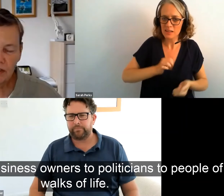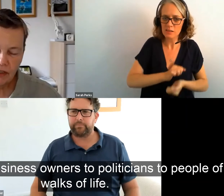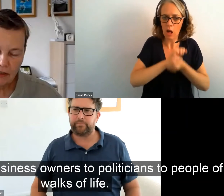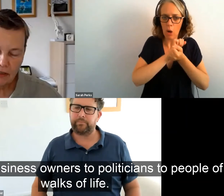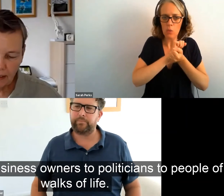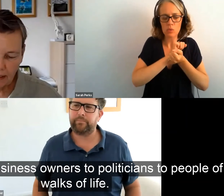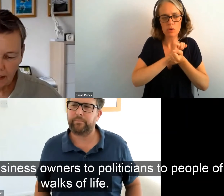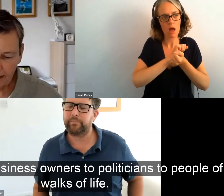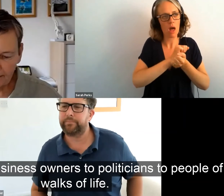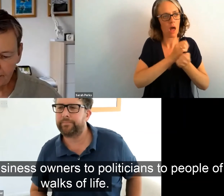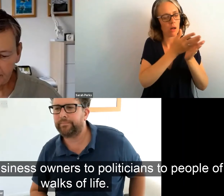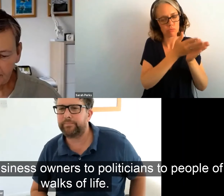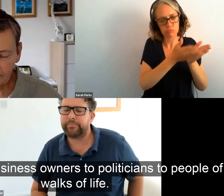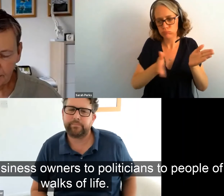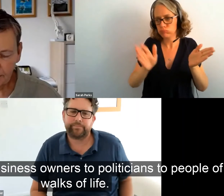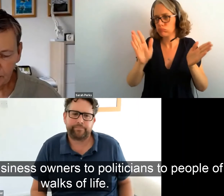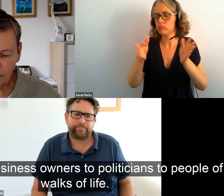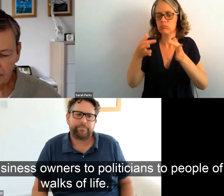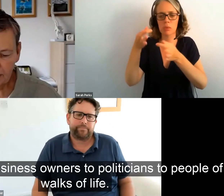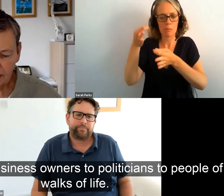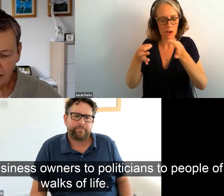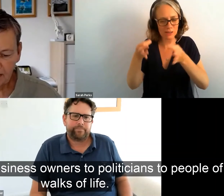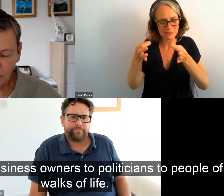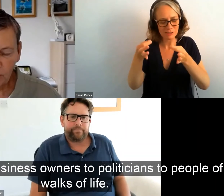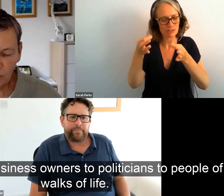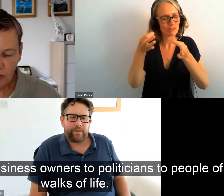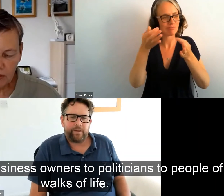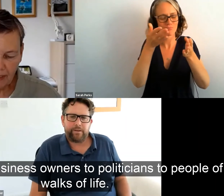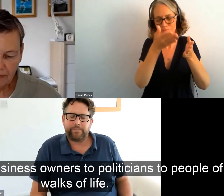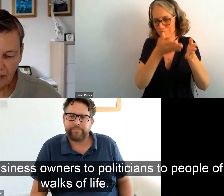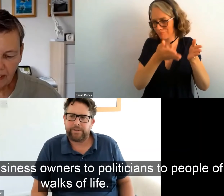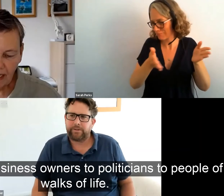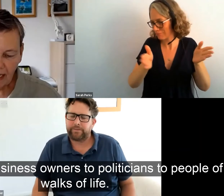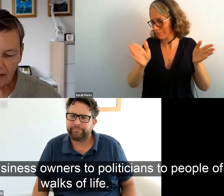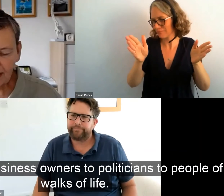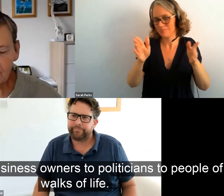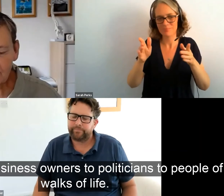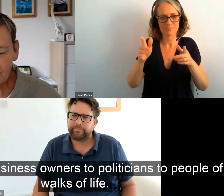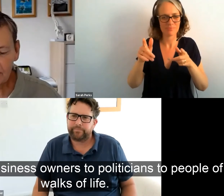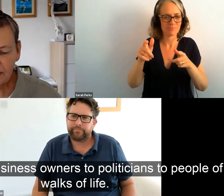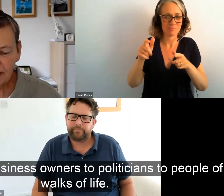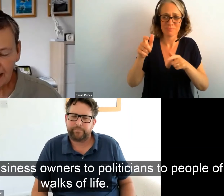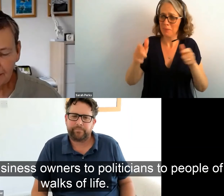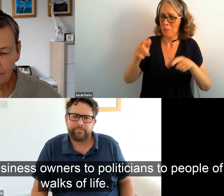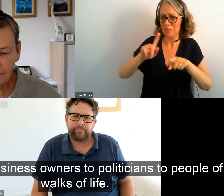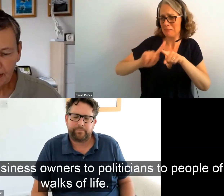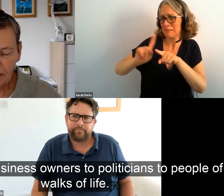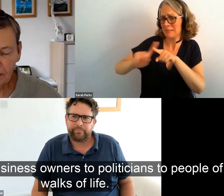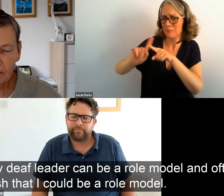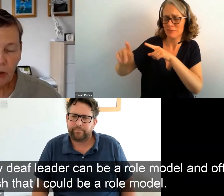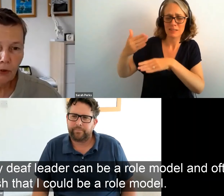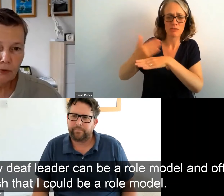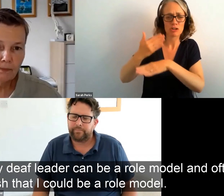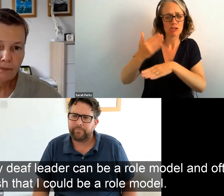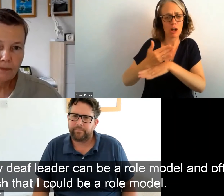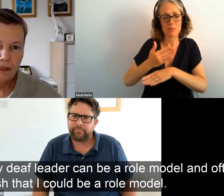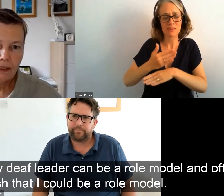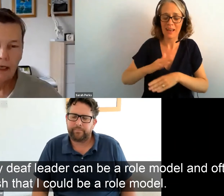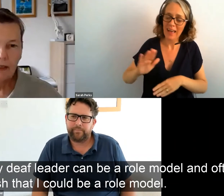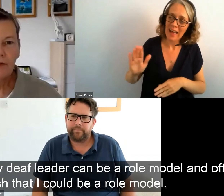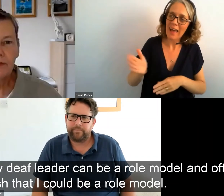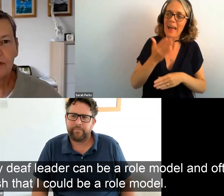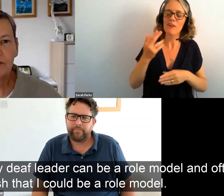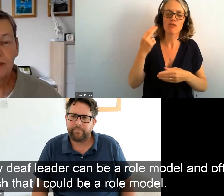to politicians to people in all walks of life, I think every deaf leader